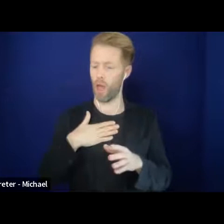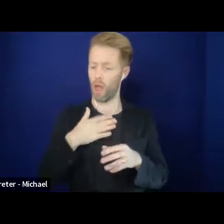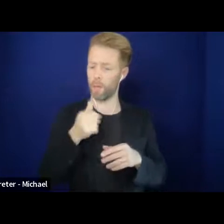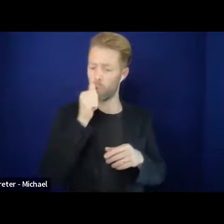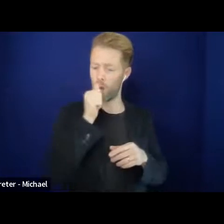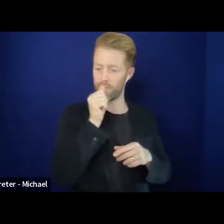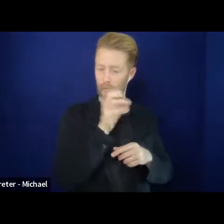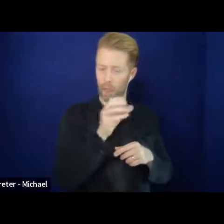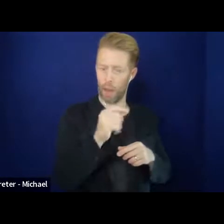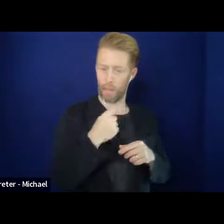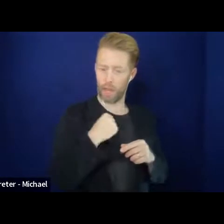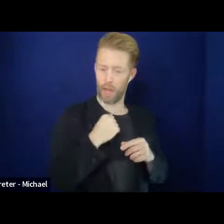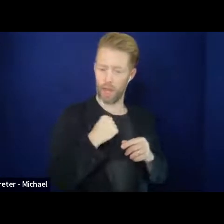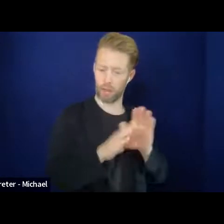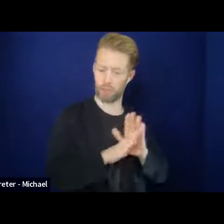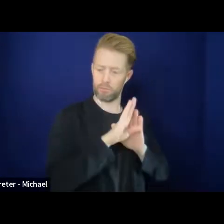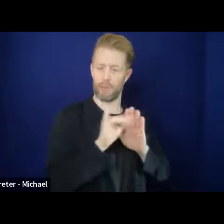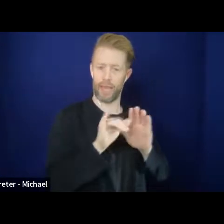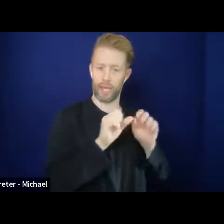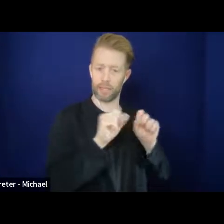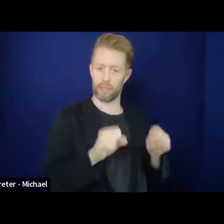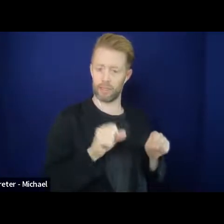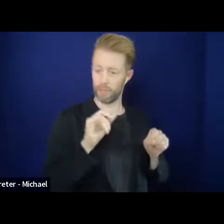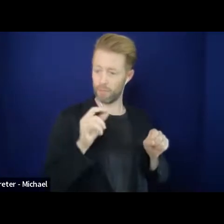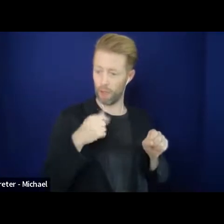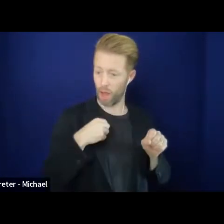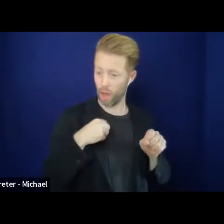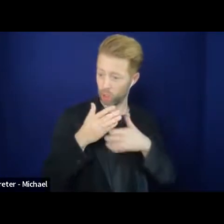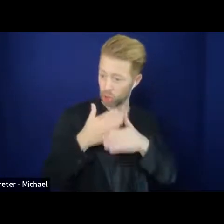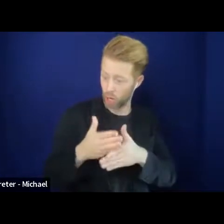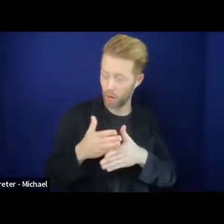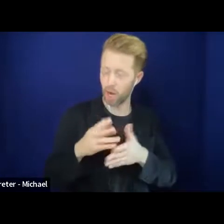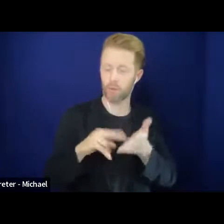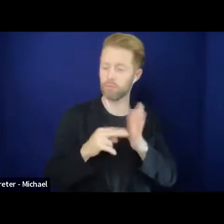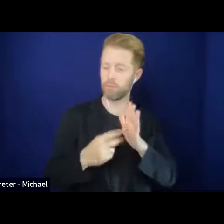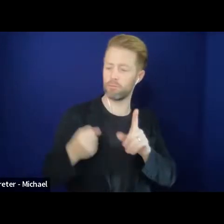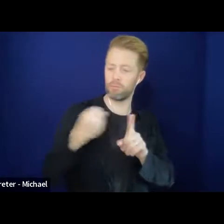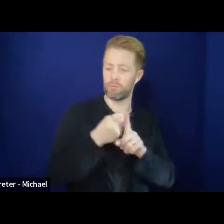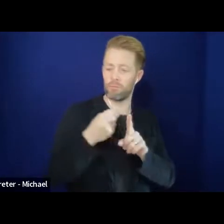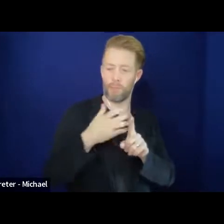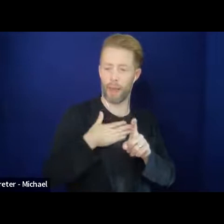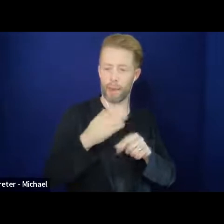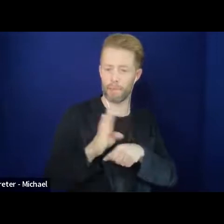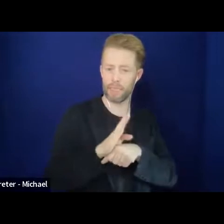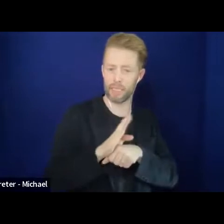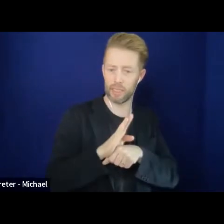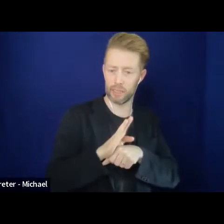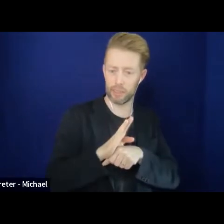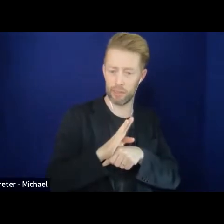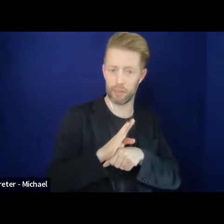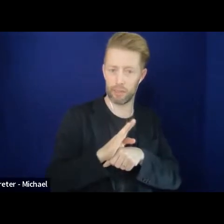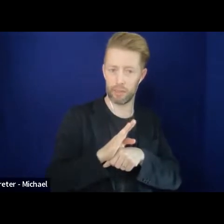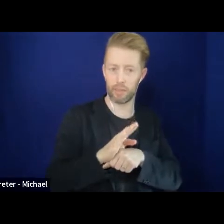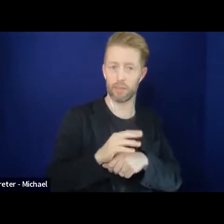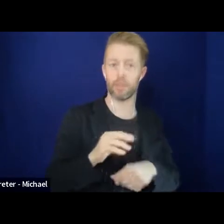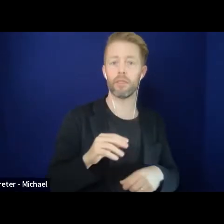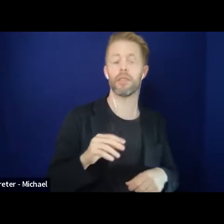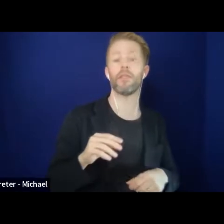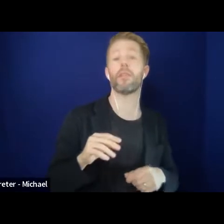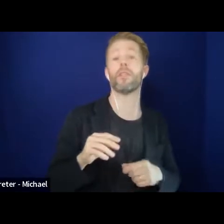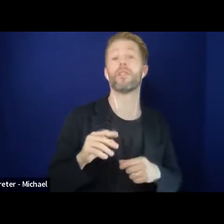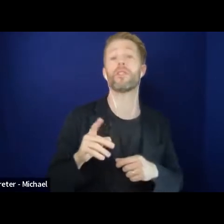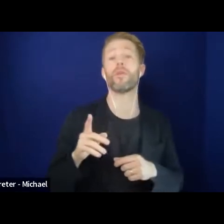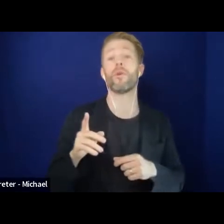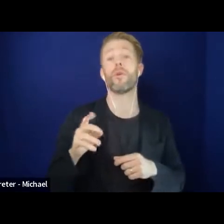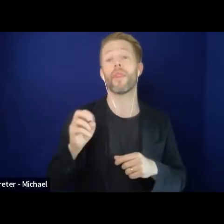private companies that administer these systems could be negatively impacted, right? when what the countersuit has had to say